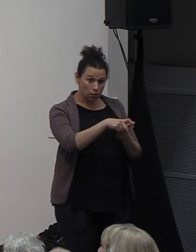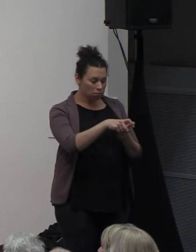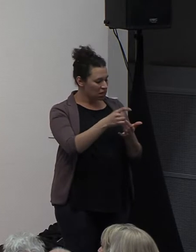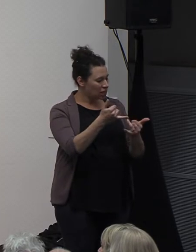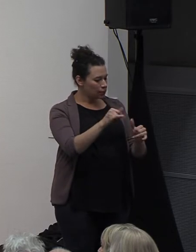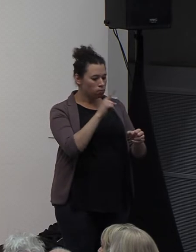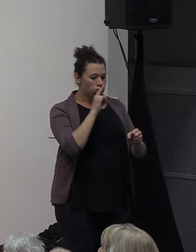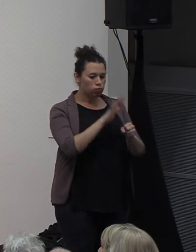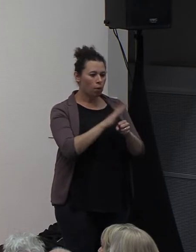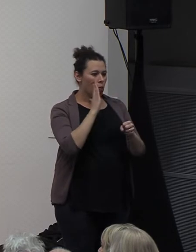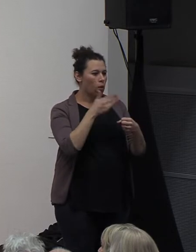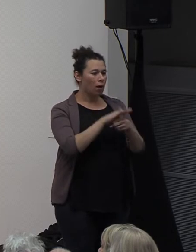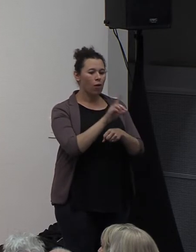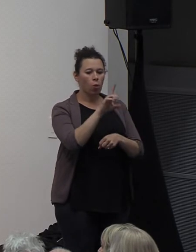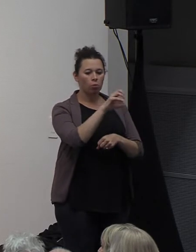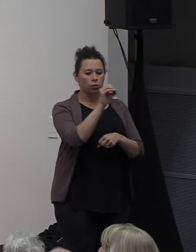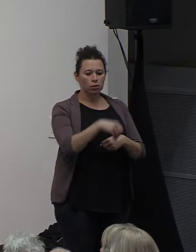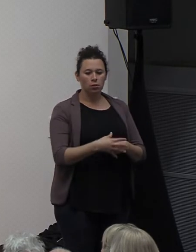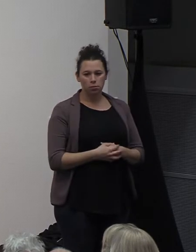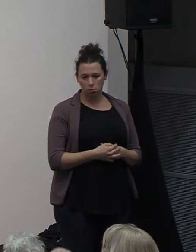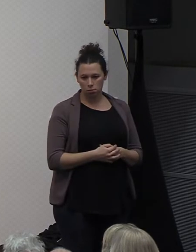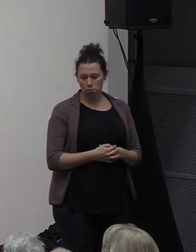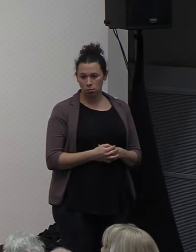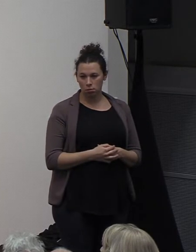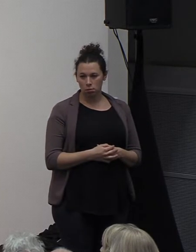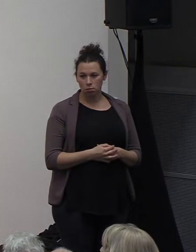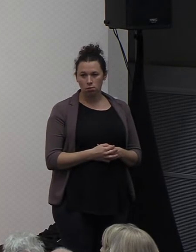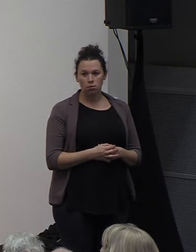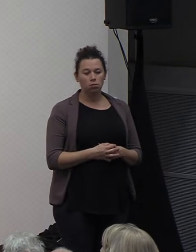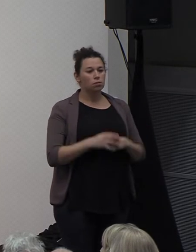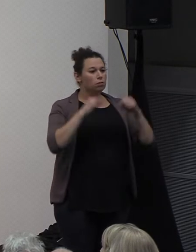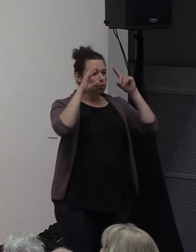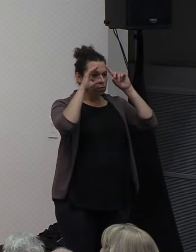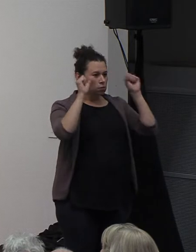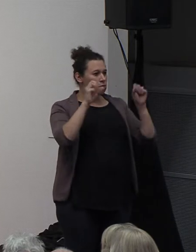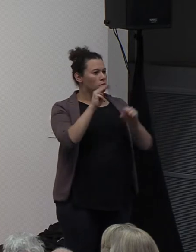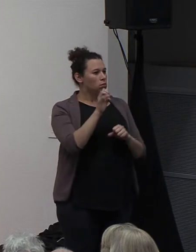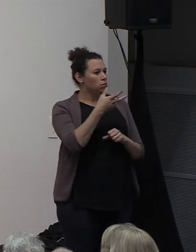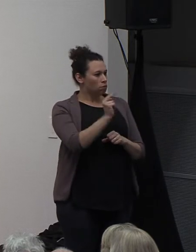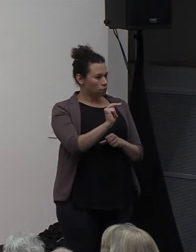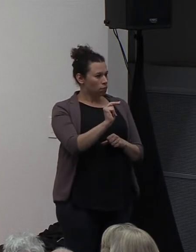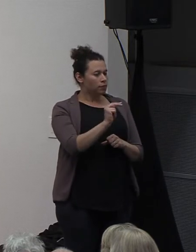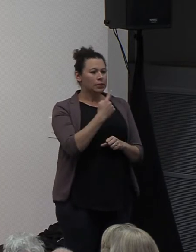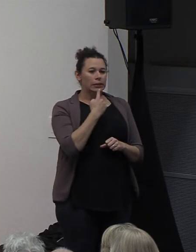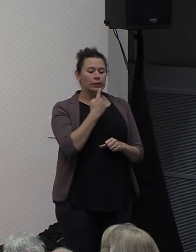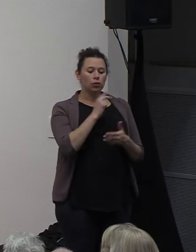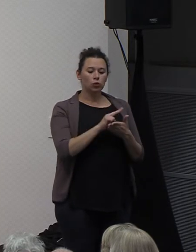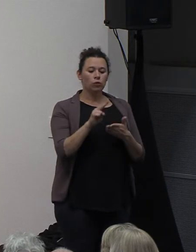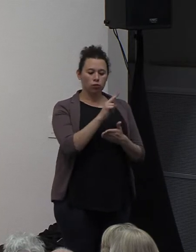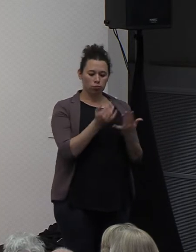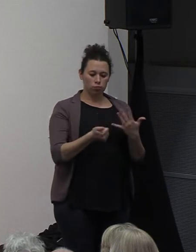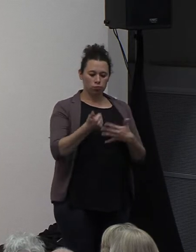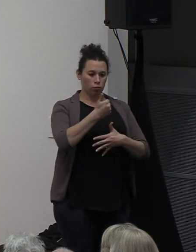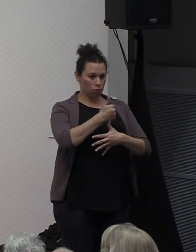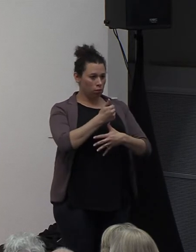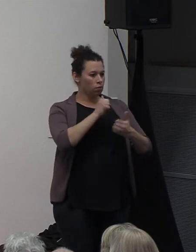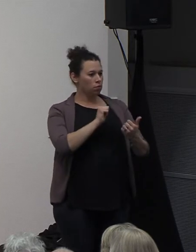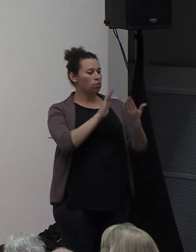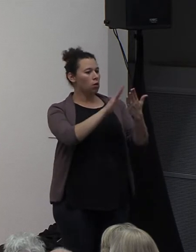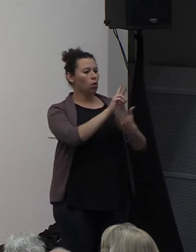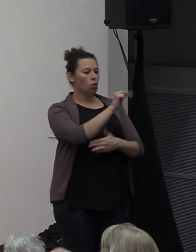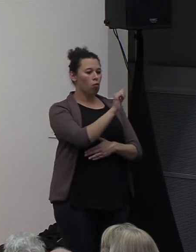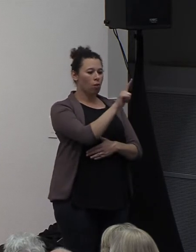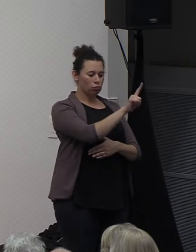undergraduates. Further, Chancellor Martin has made it a university priority to address issues of racial equity